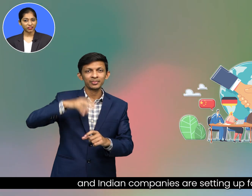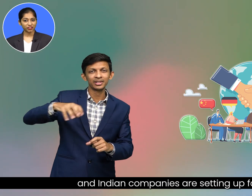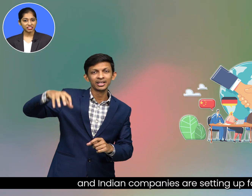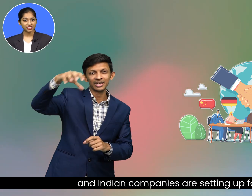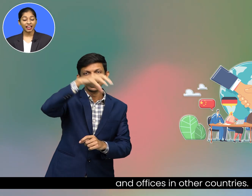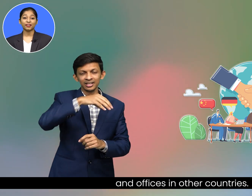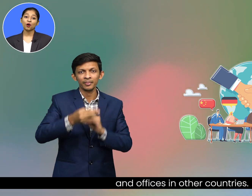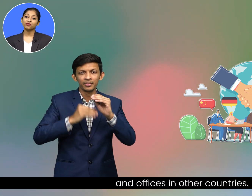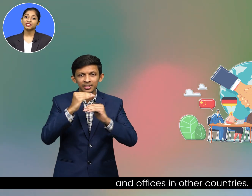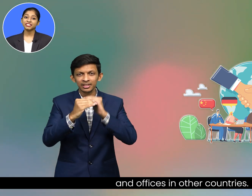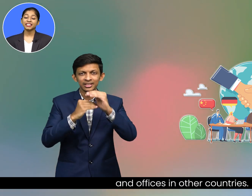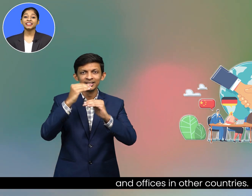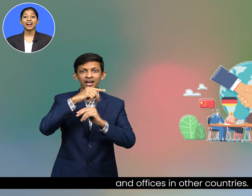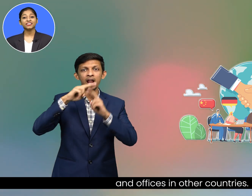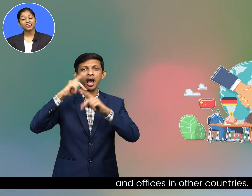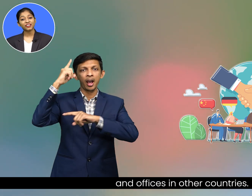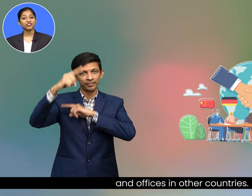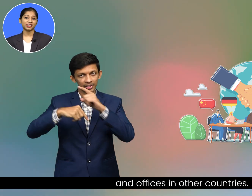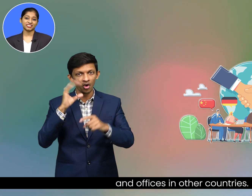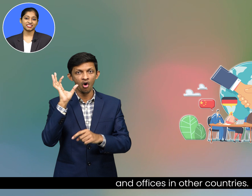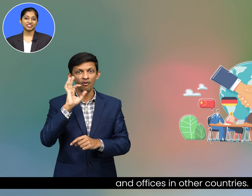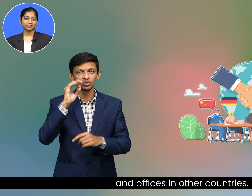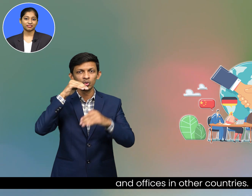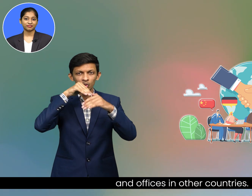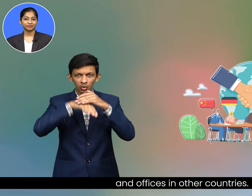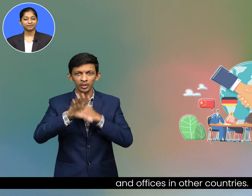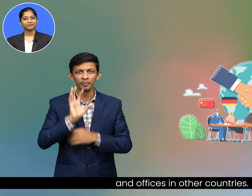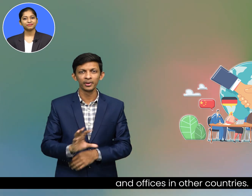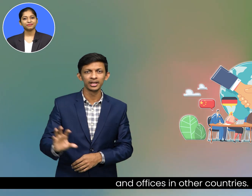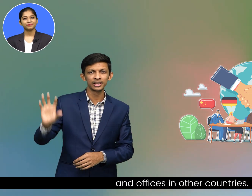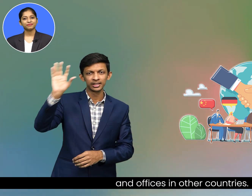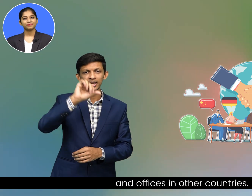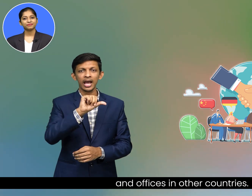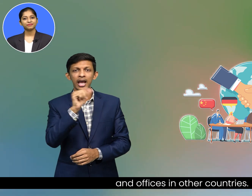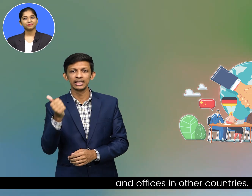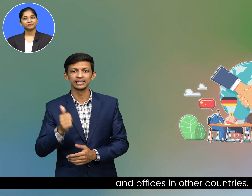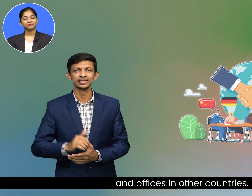up factories and offices in other countries.